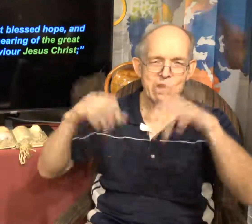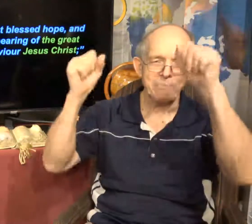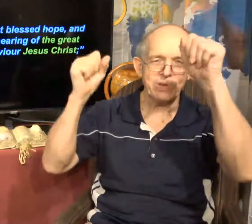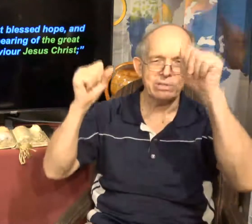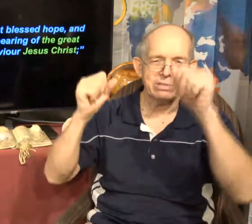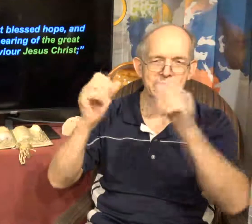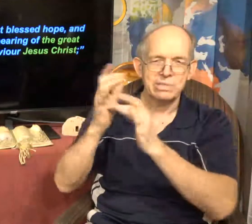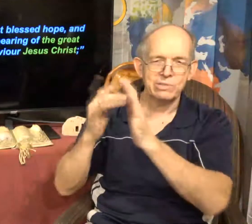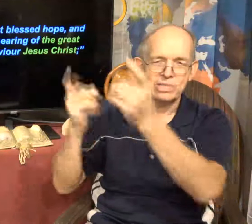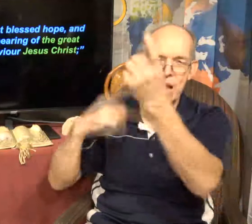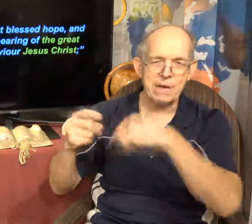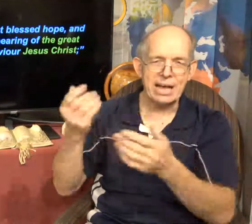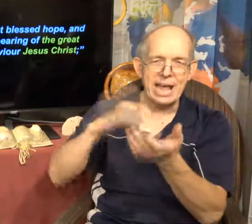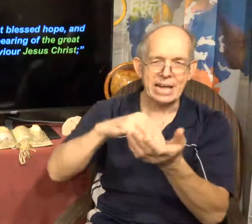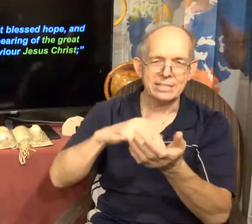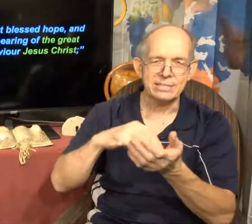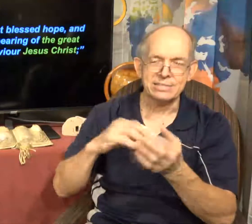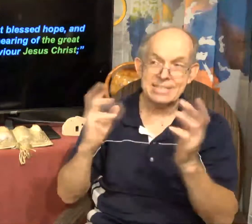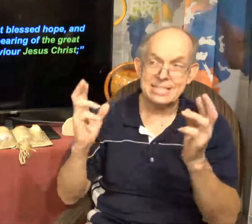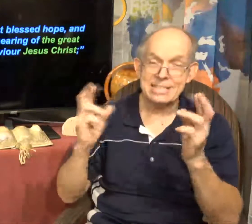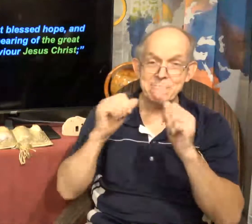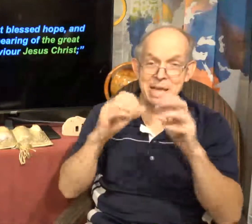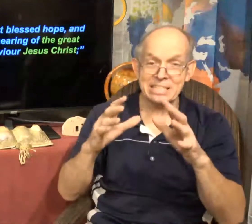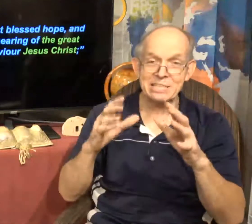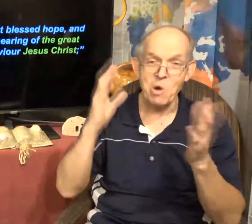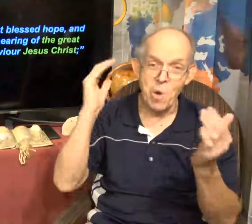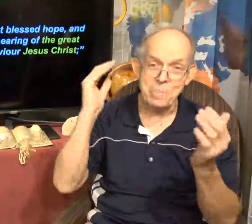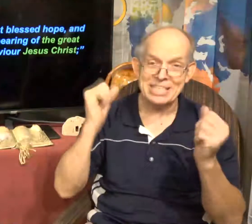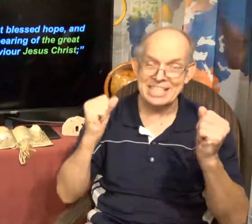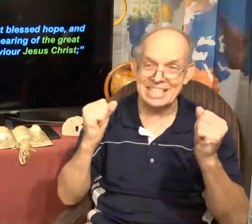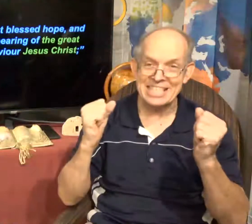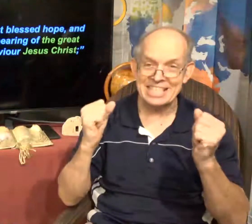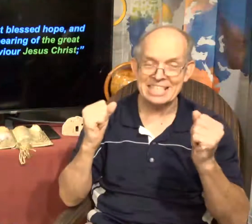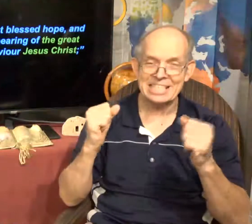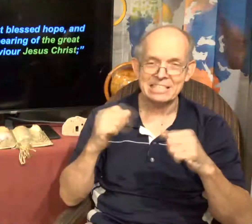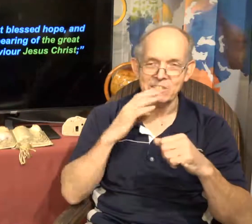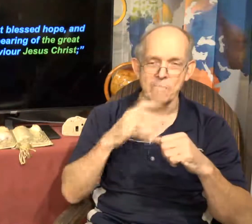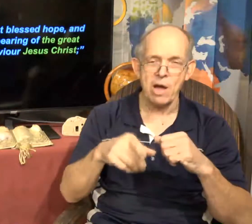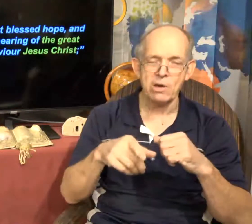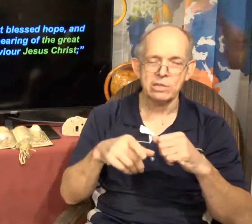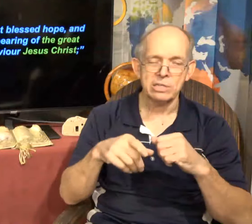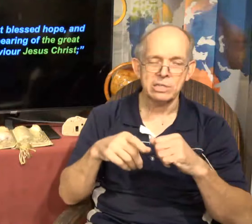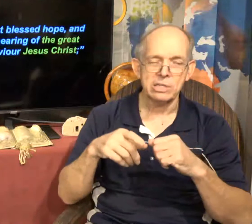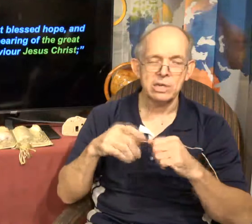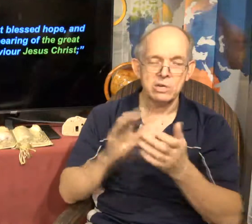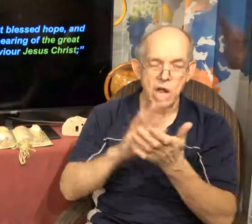rapture. He is coming again. Blessed hope. It's about